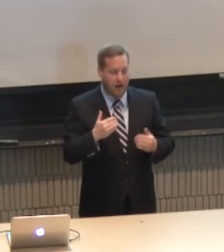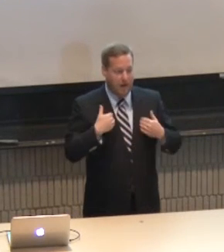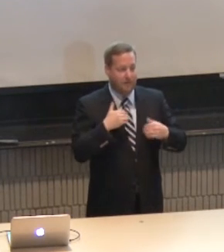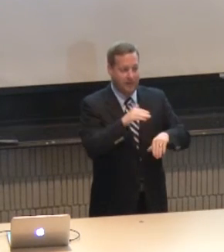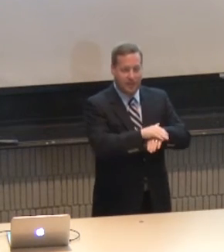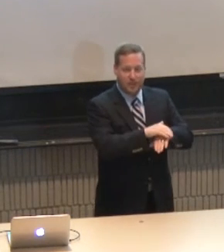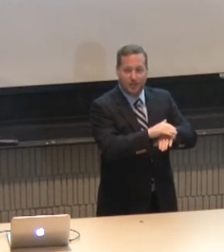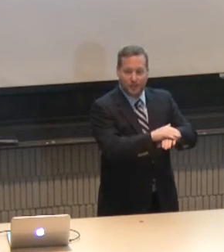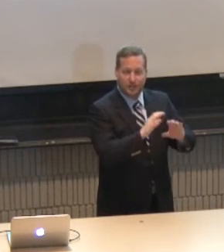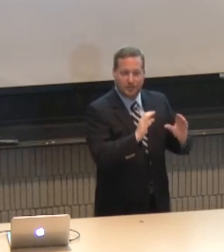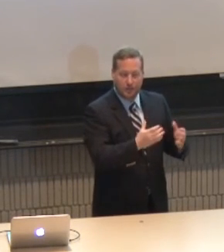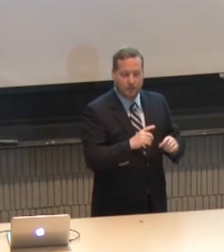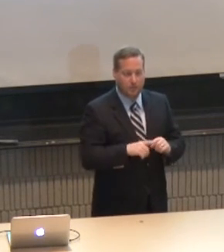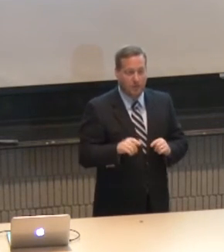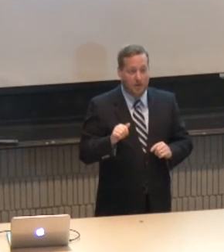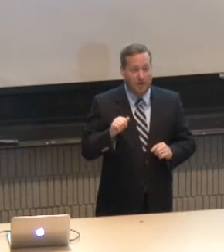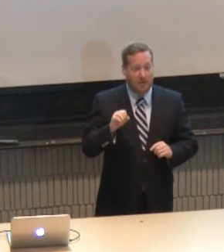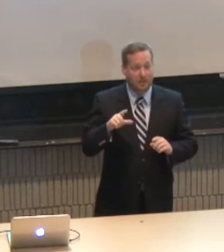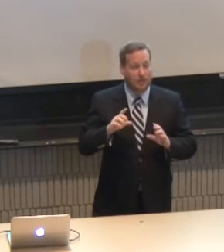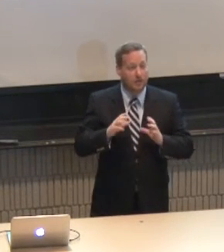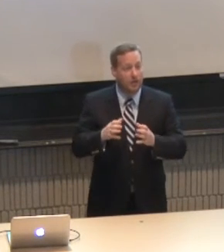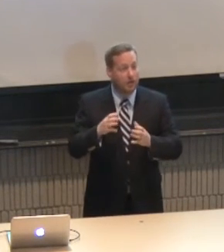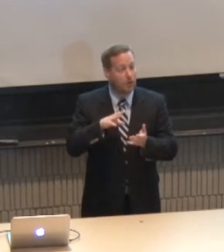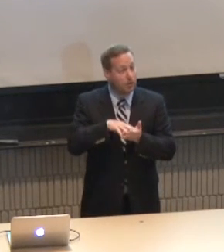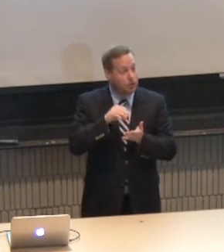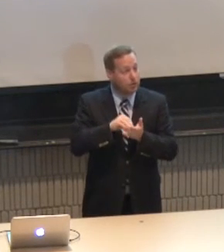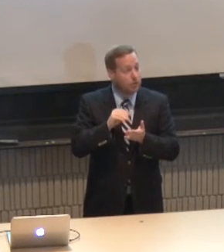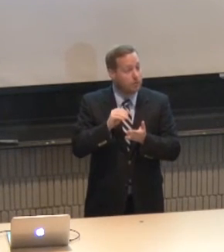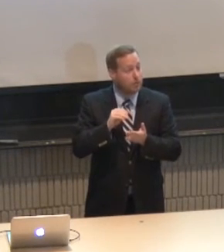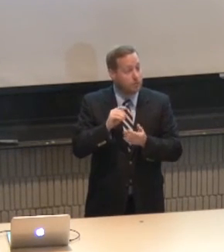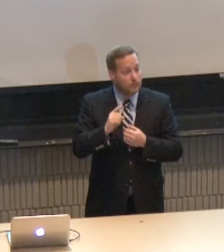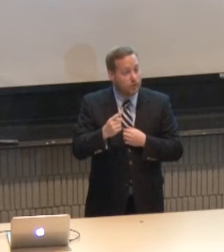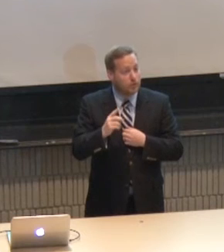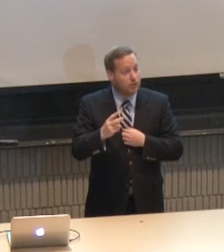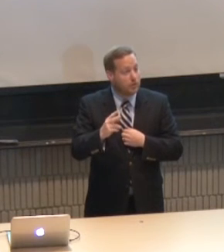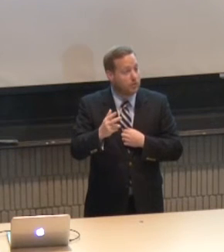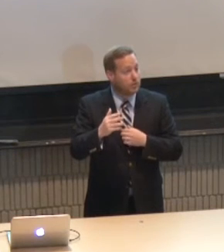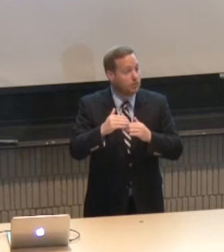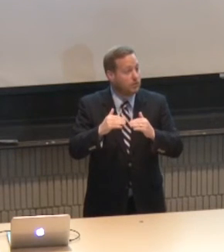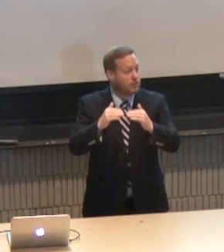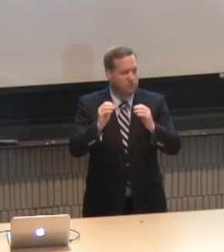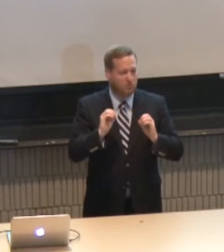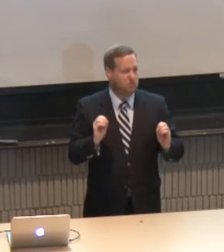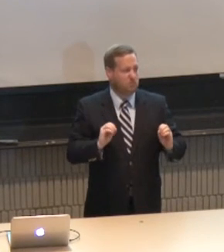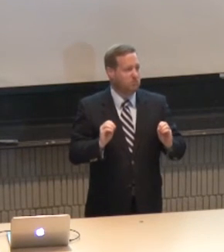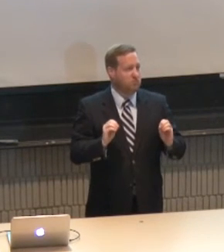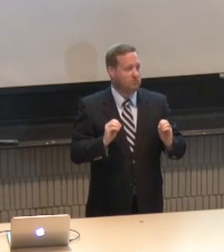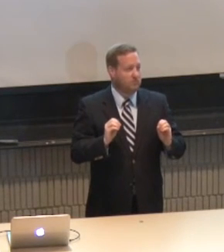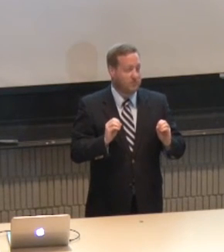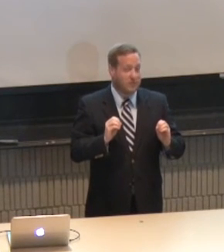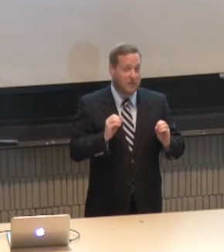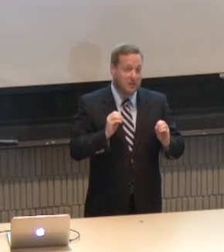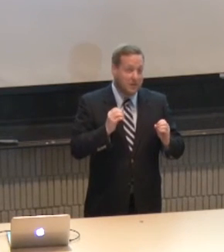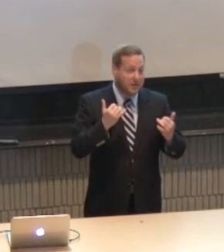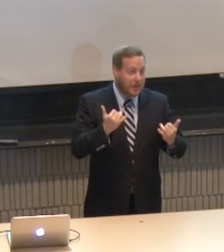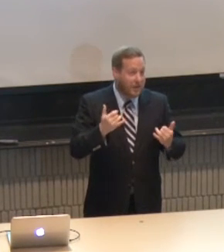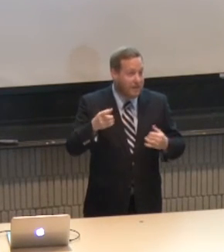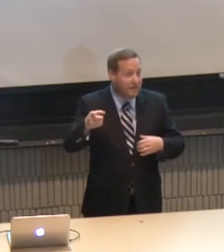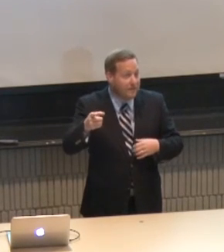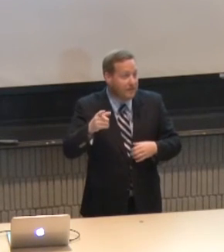deaf child will be placed and they have English classes, but there's never the analogous ASL class. They're not being